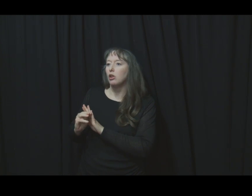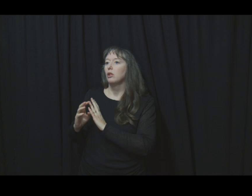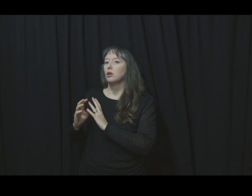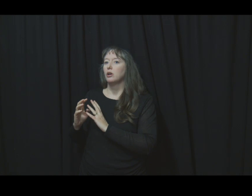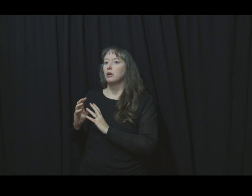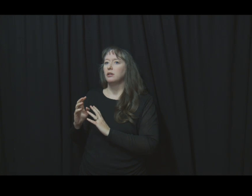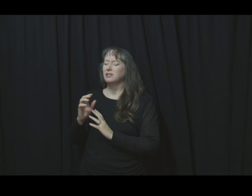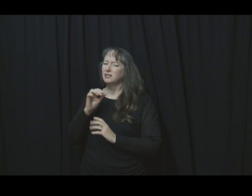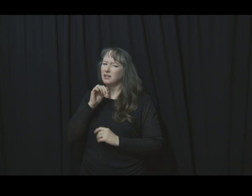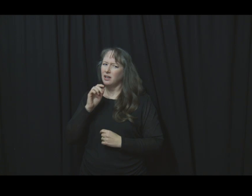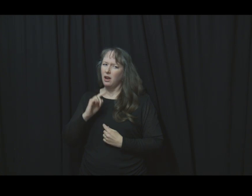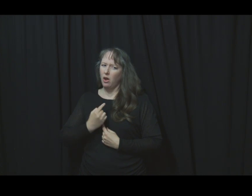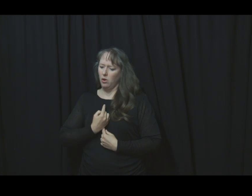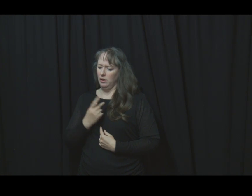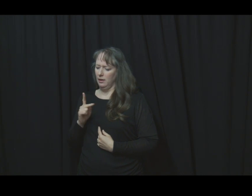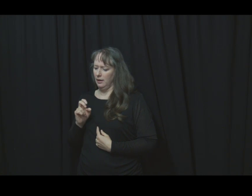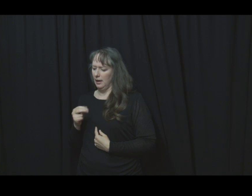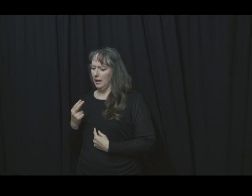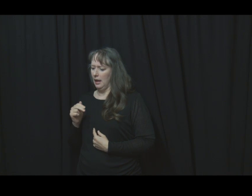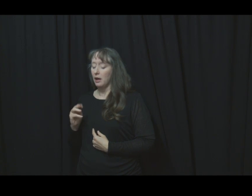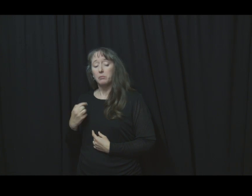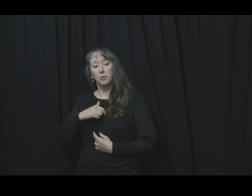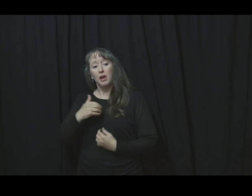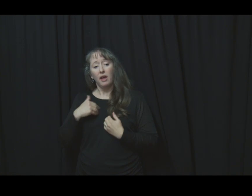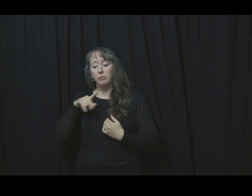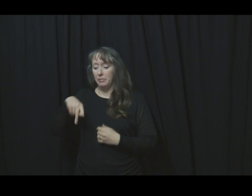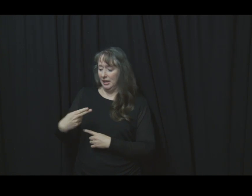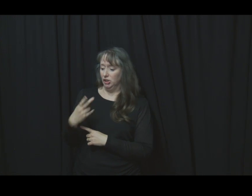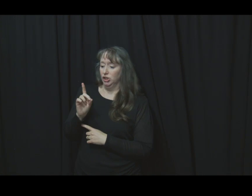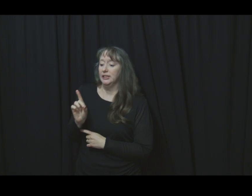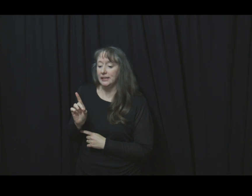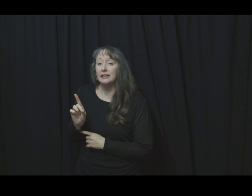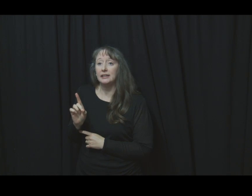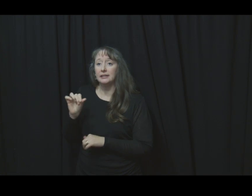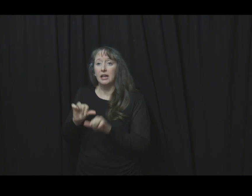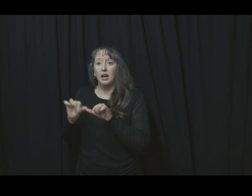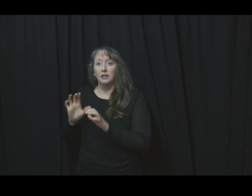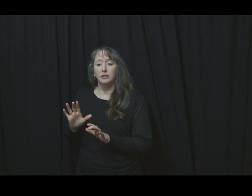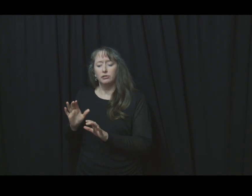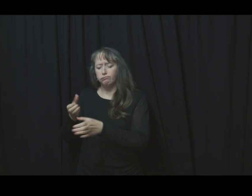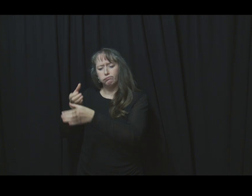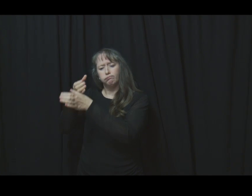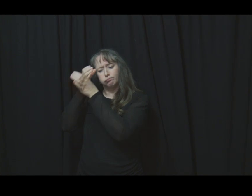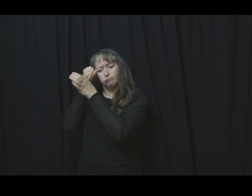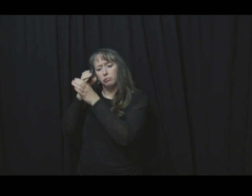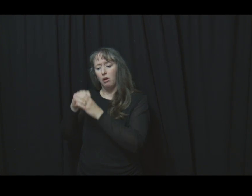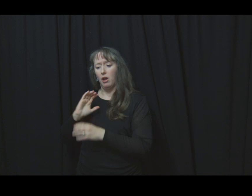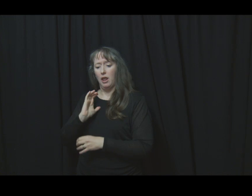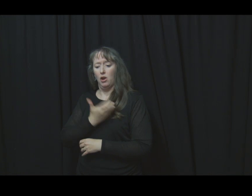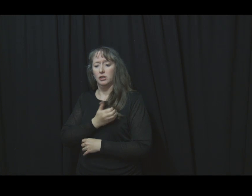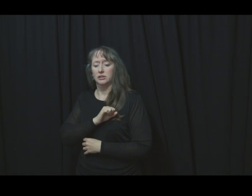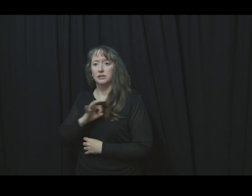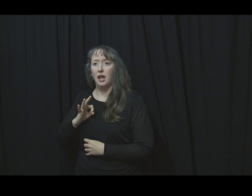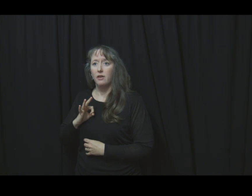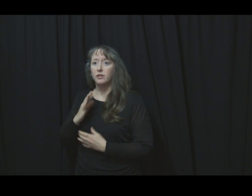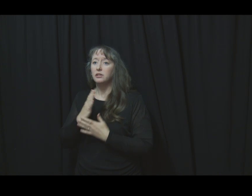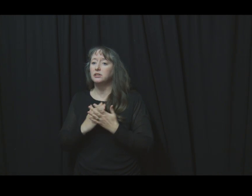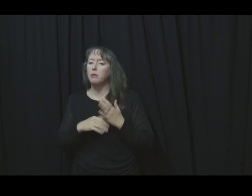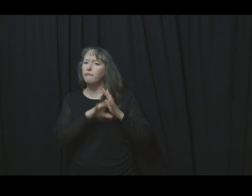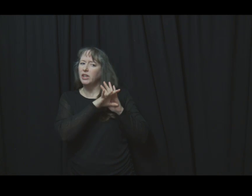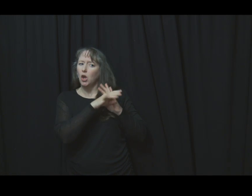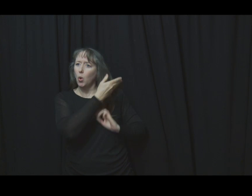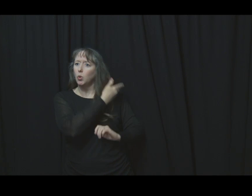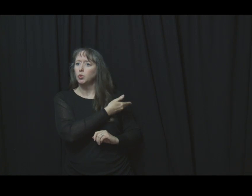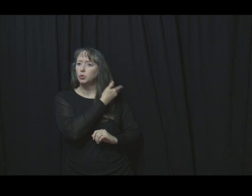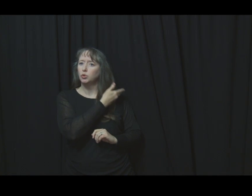Ham's model. We have a number of PhD scientists on our own staff. I had video quotes from some scientists. It's